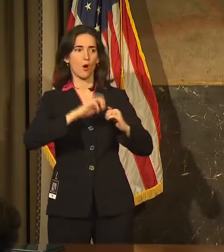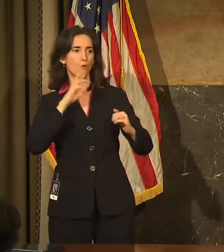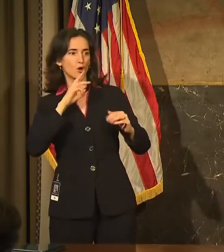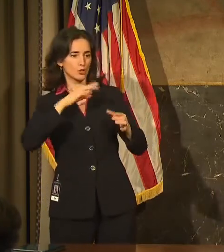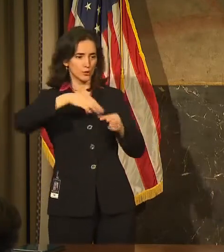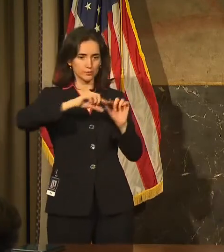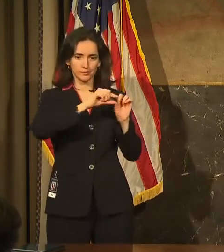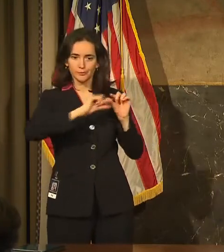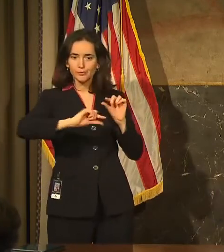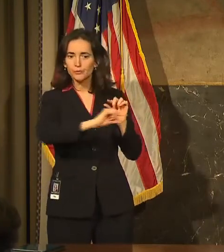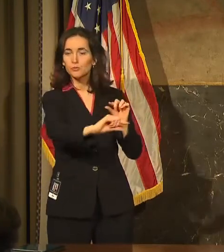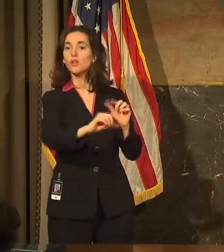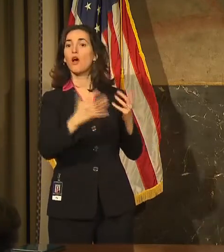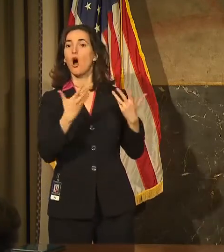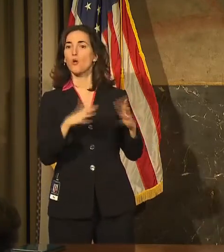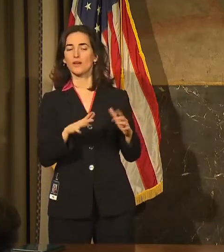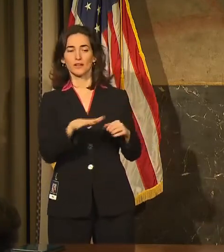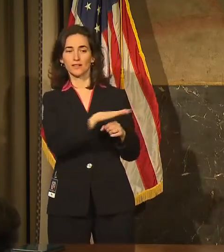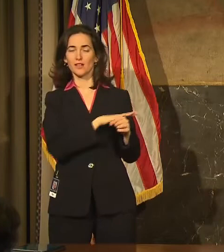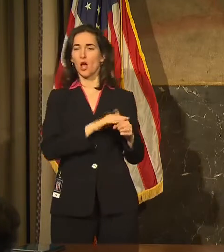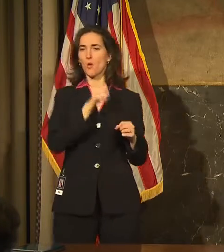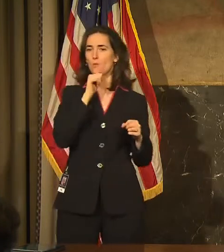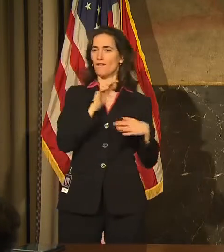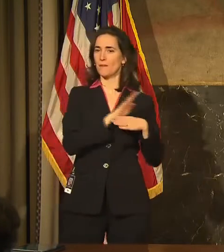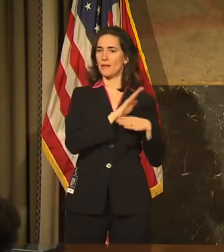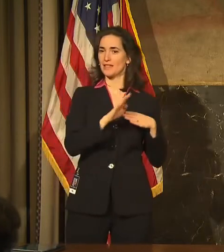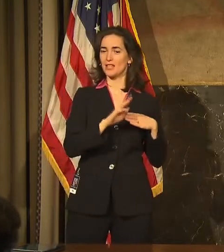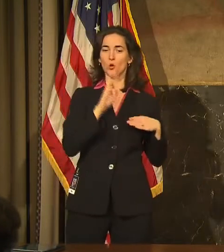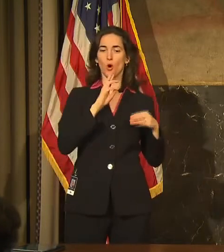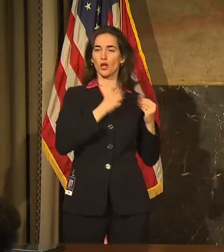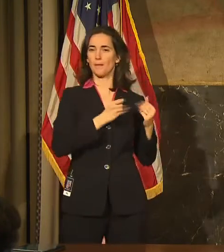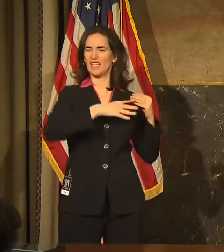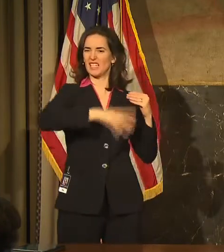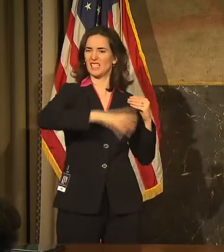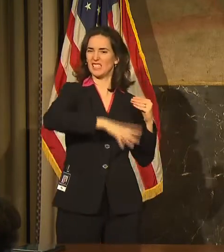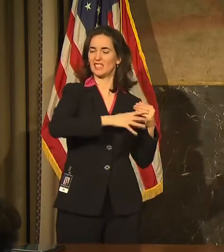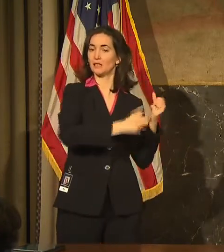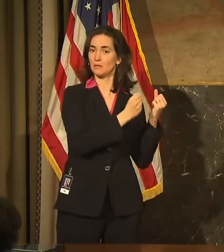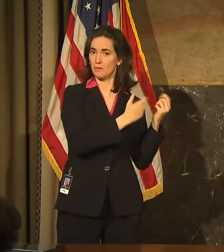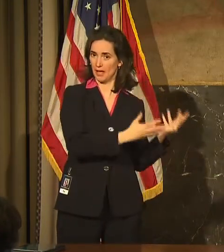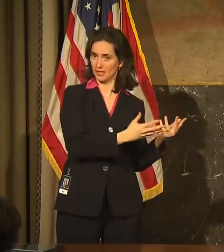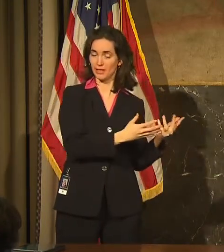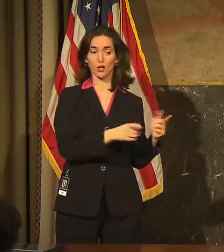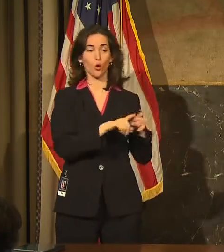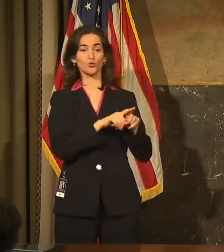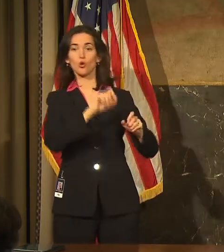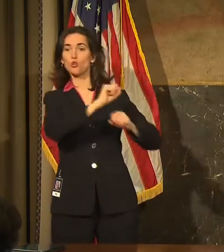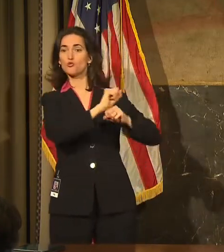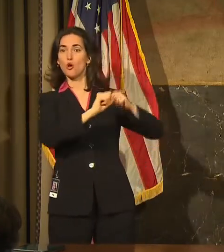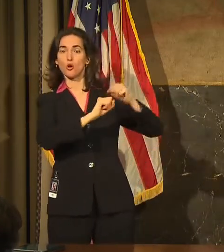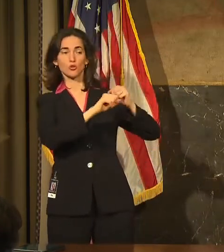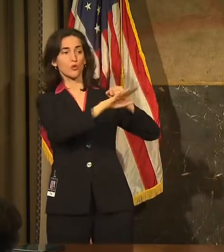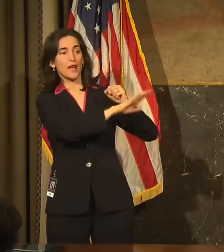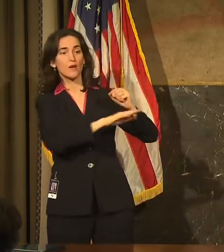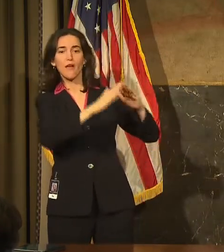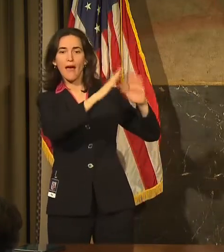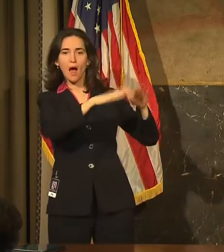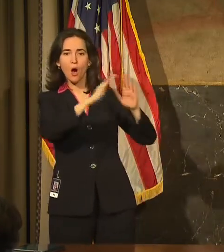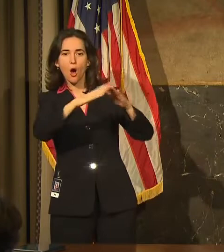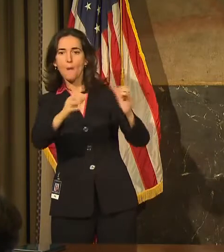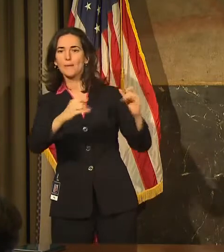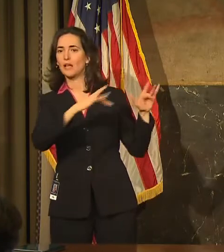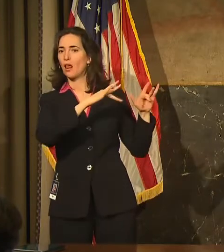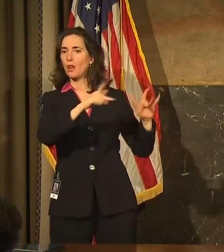many leaks on the private side of their distribution system, and many of those structures are no longer inhabited. And so keeping that